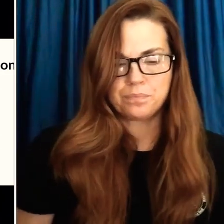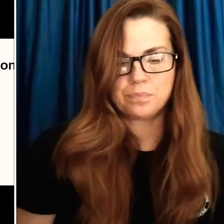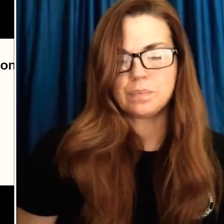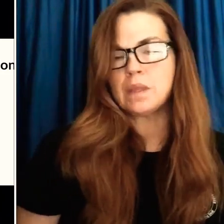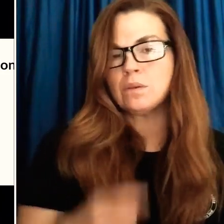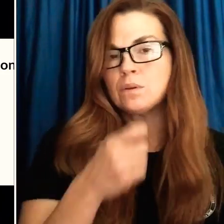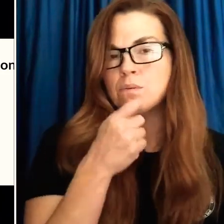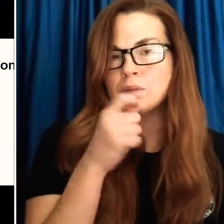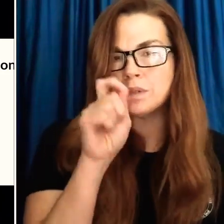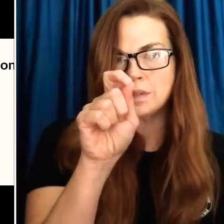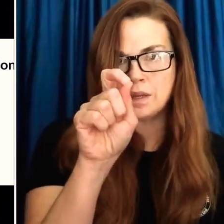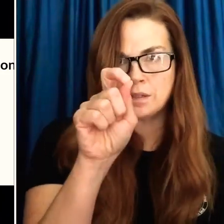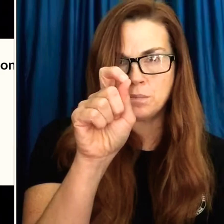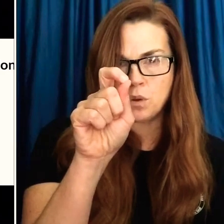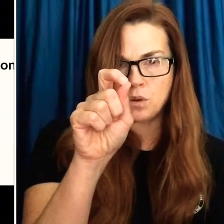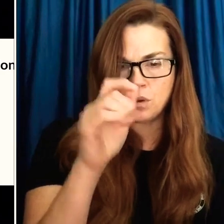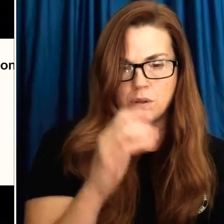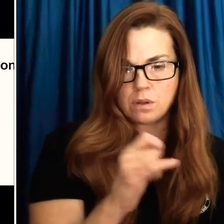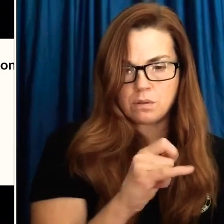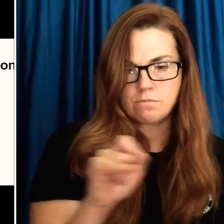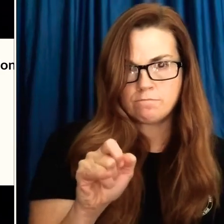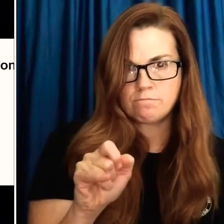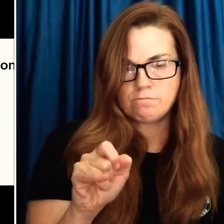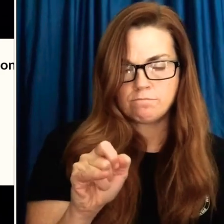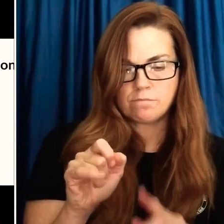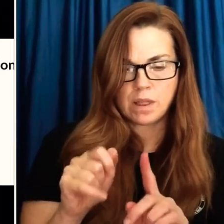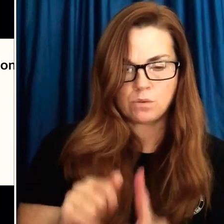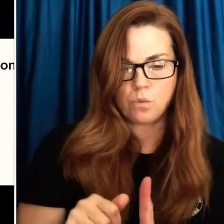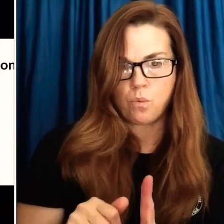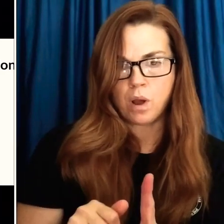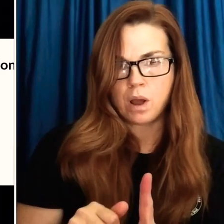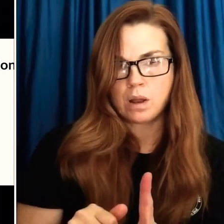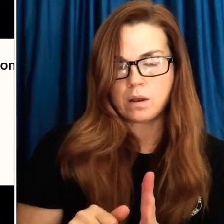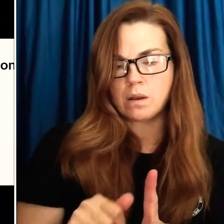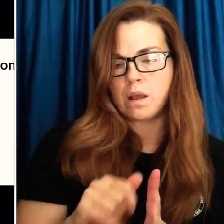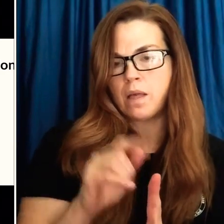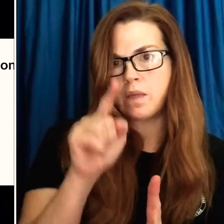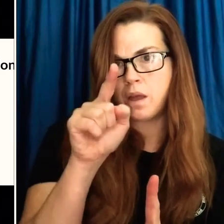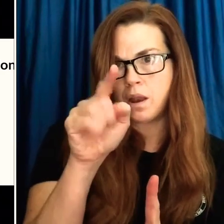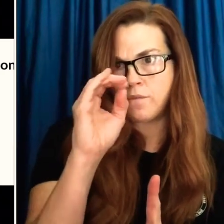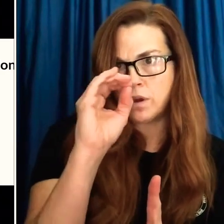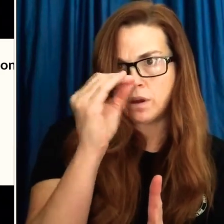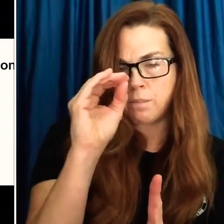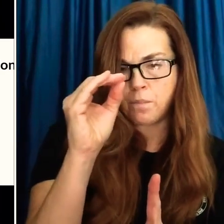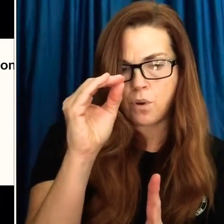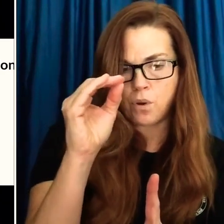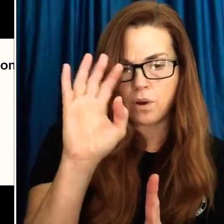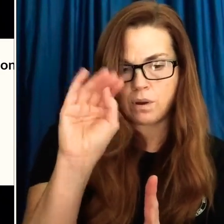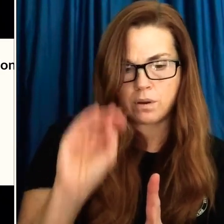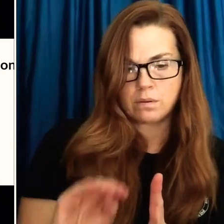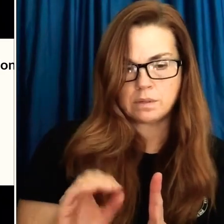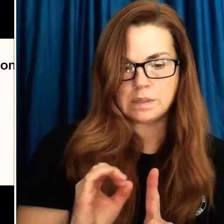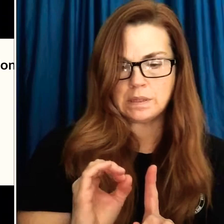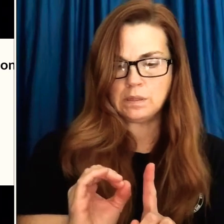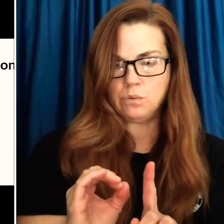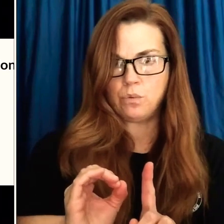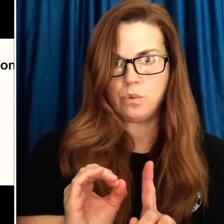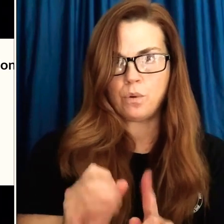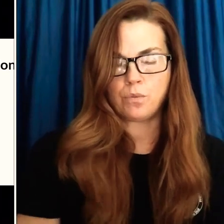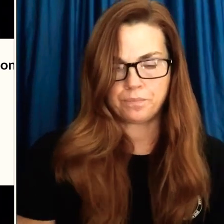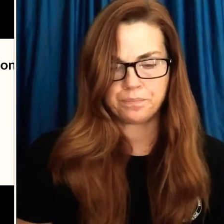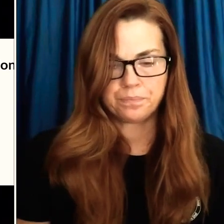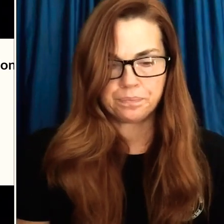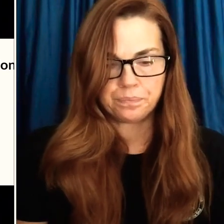bar underneath the decimal. So I have 1 underneath the decimal, and then a 0 underneath every digit after the decimal. So I have